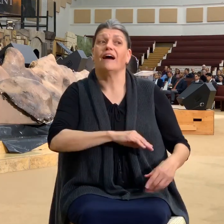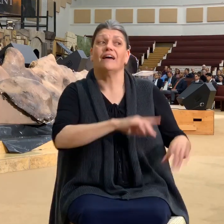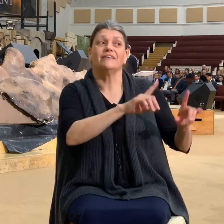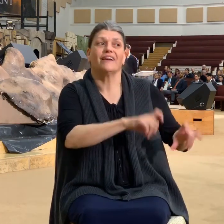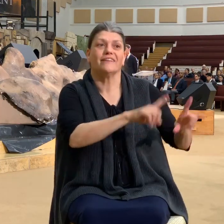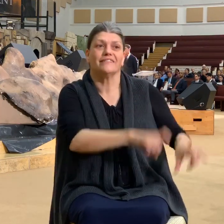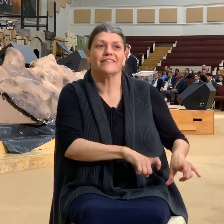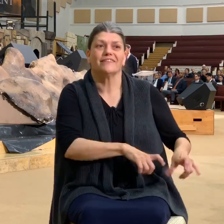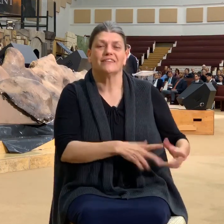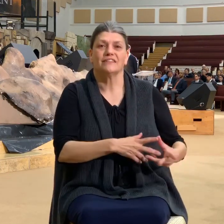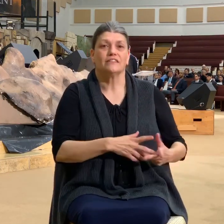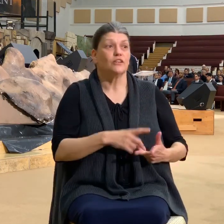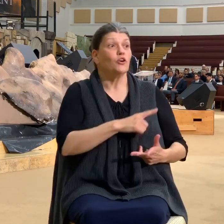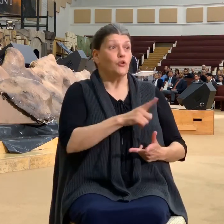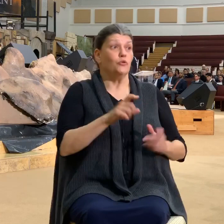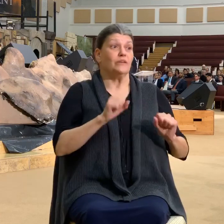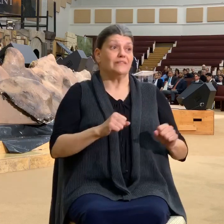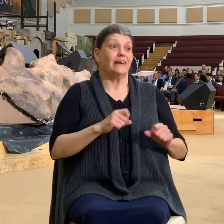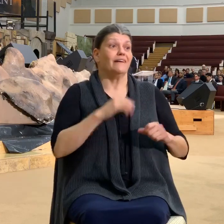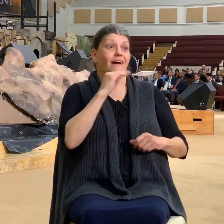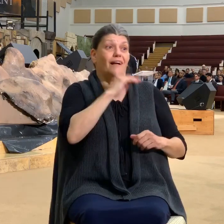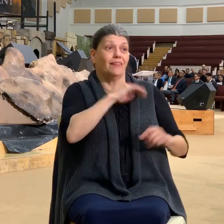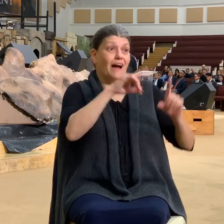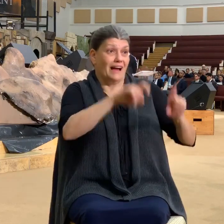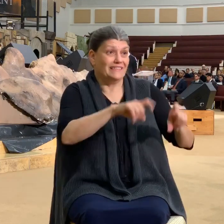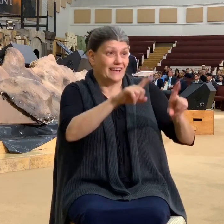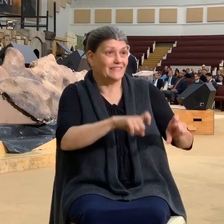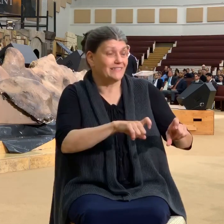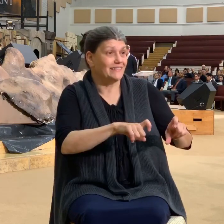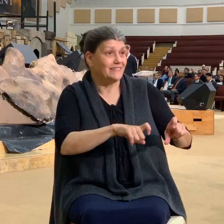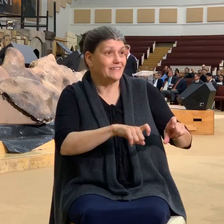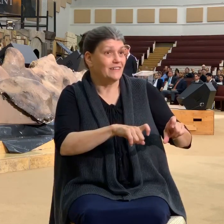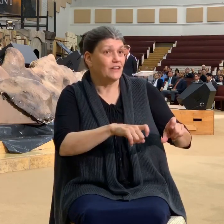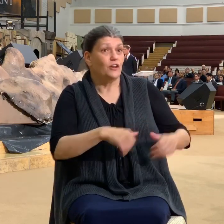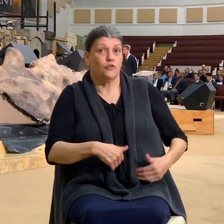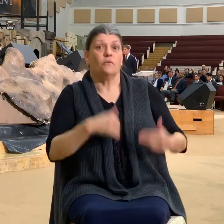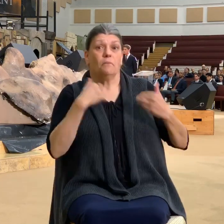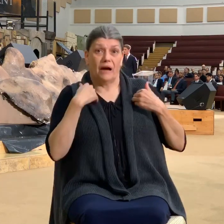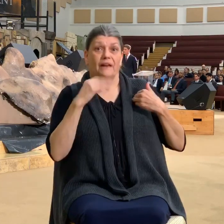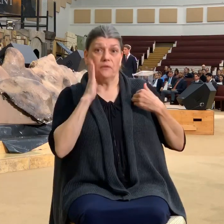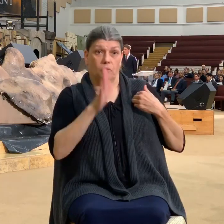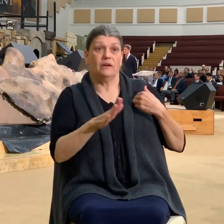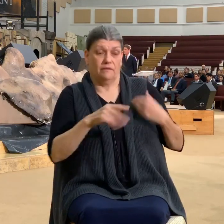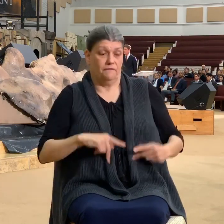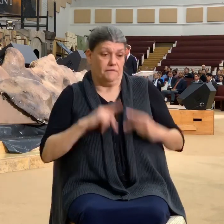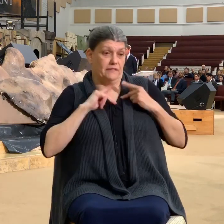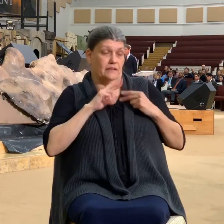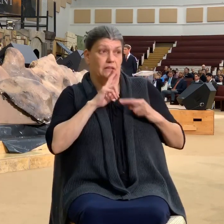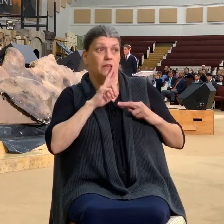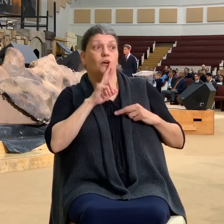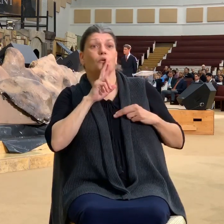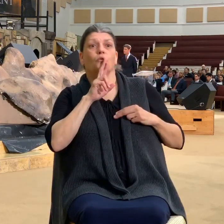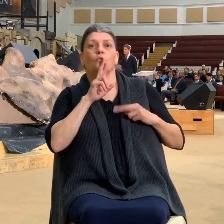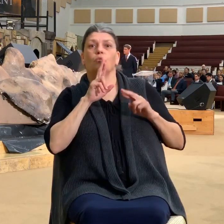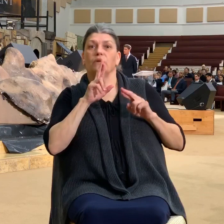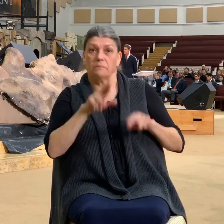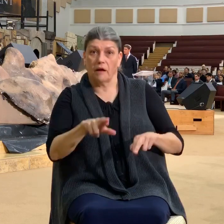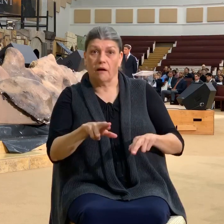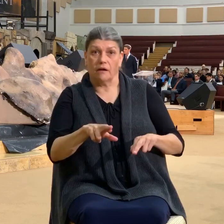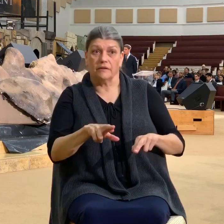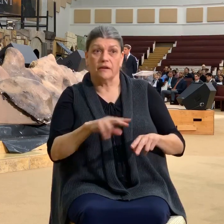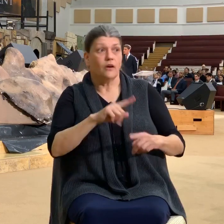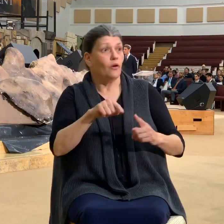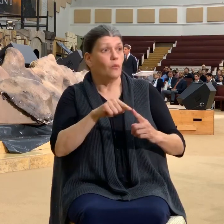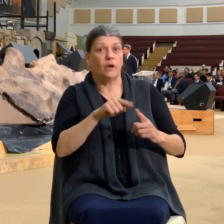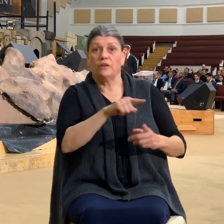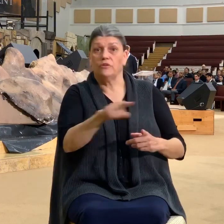test. You can take a lie detector test today because your body physically will react when you lie. Well,